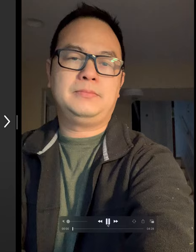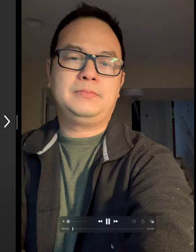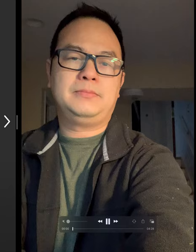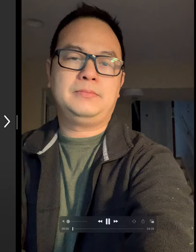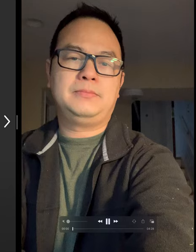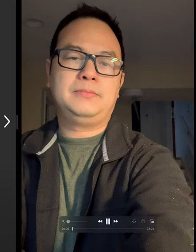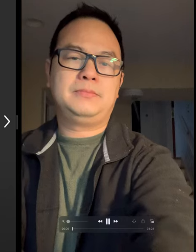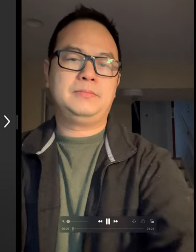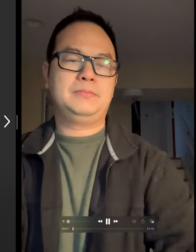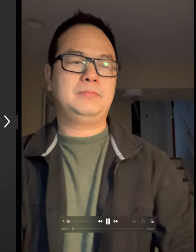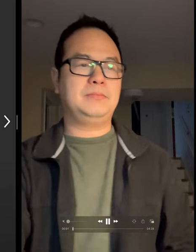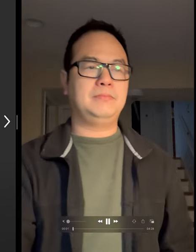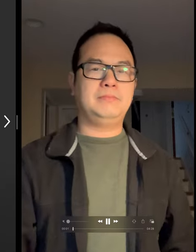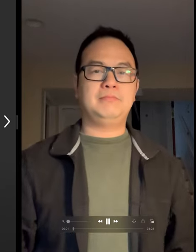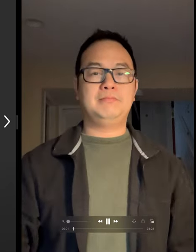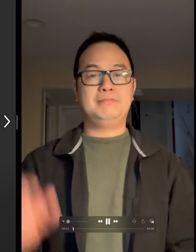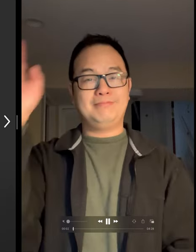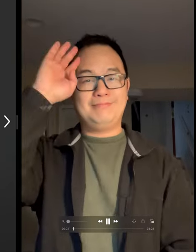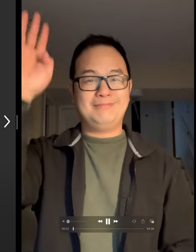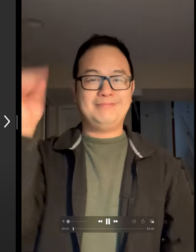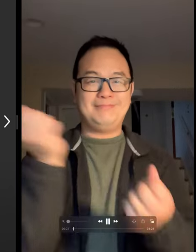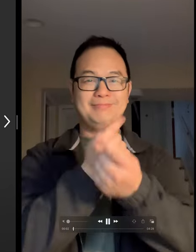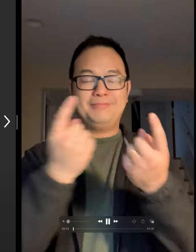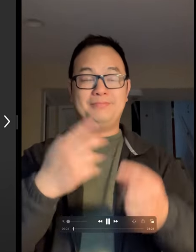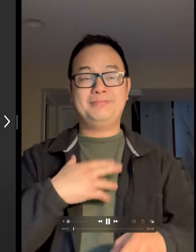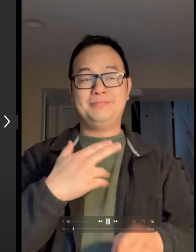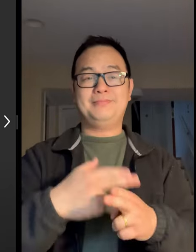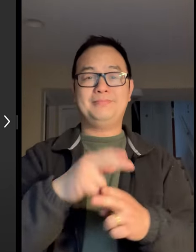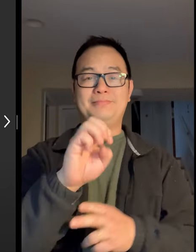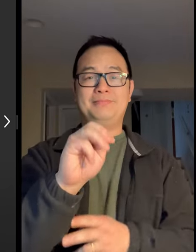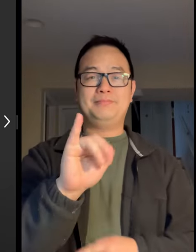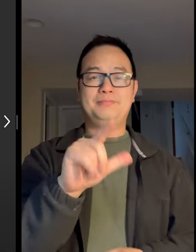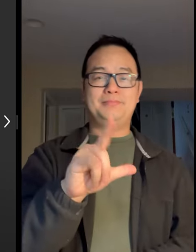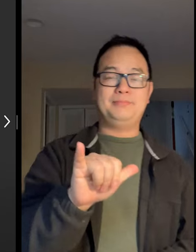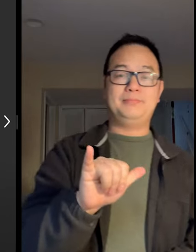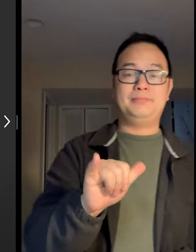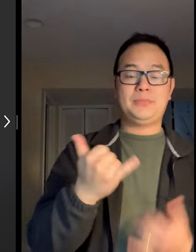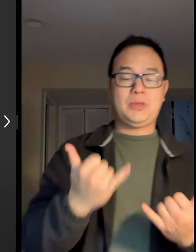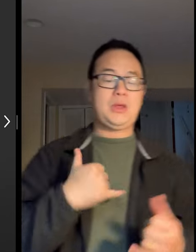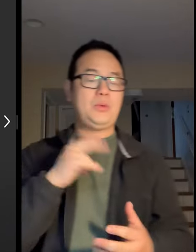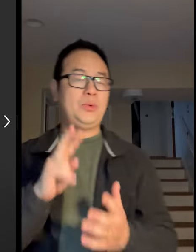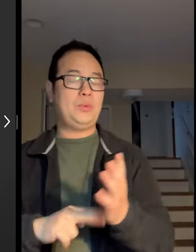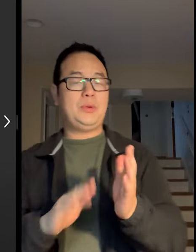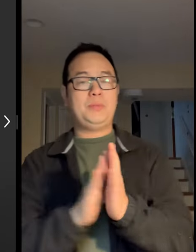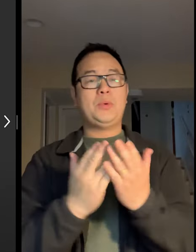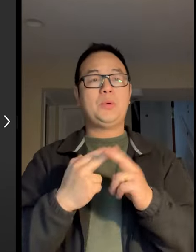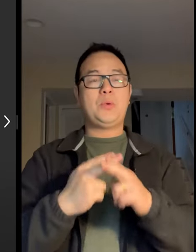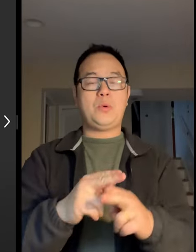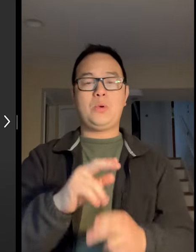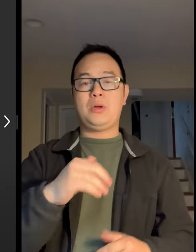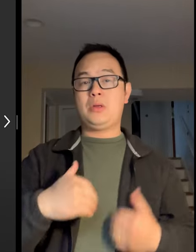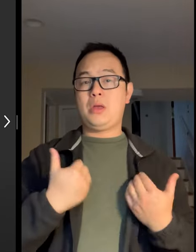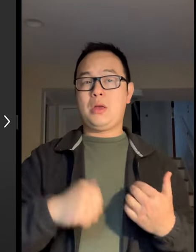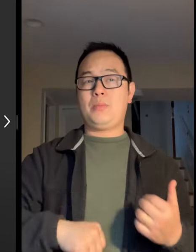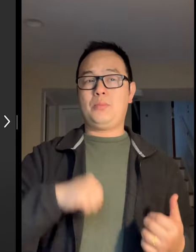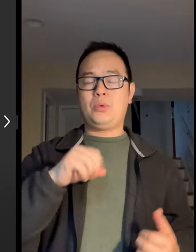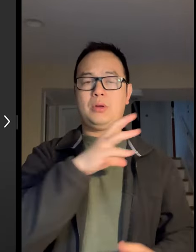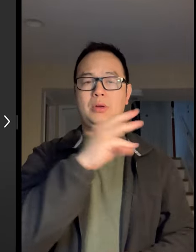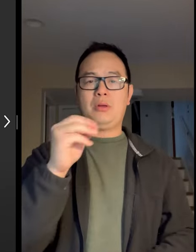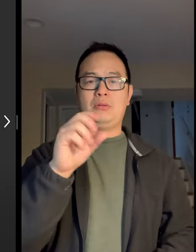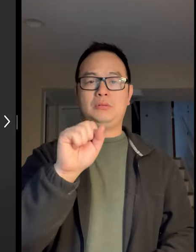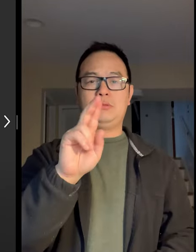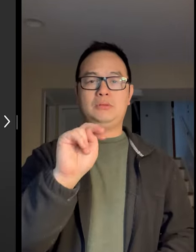Hi everyone! My name is Emily and today I'll be reading to you a book called Young, Proud, and Sungji, a children's